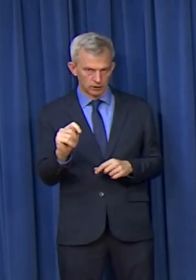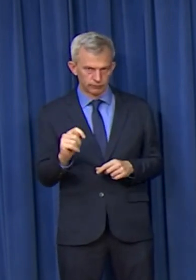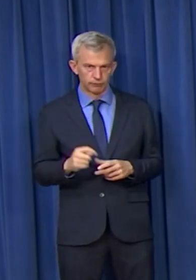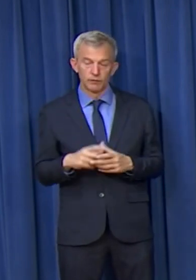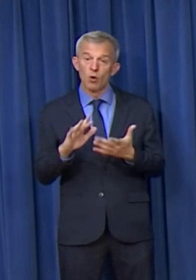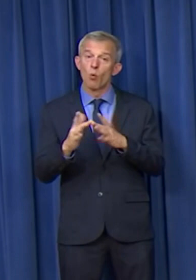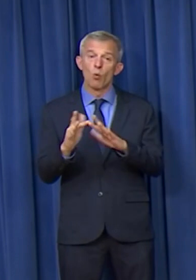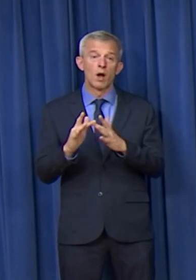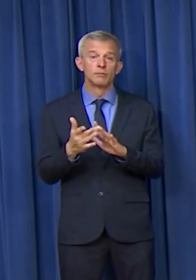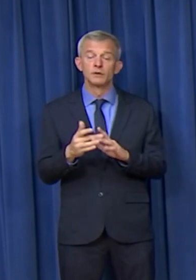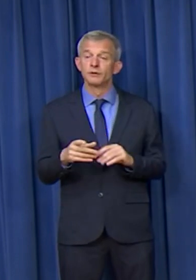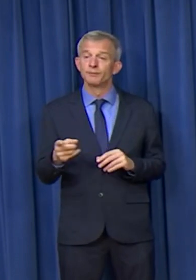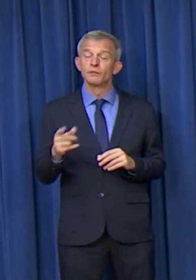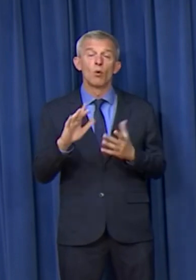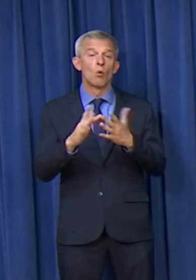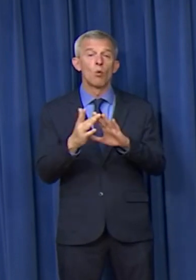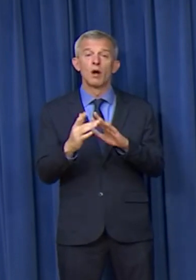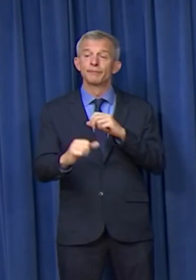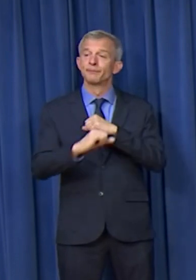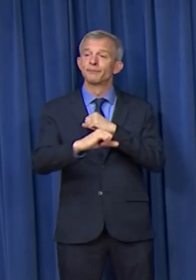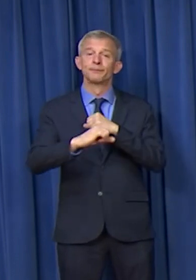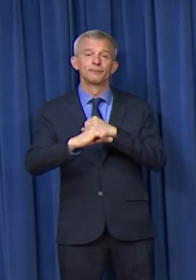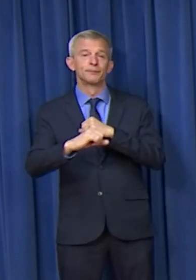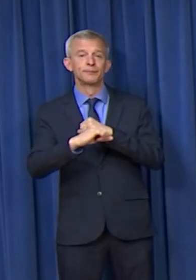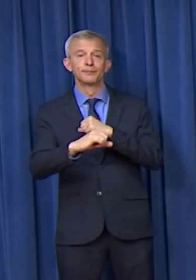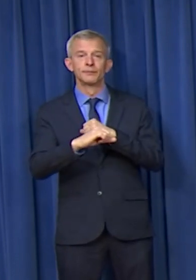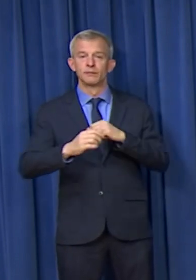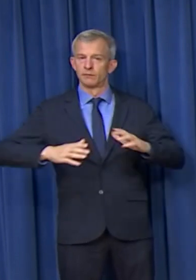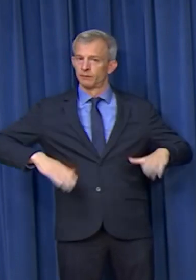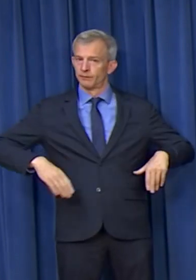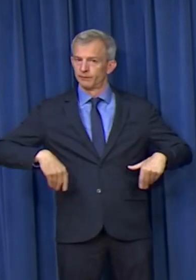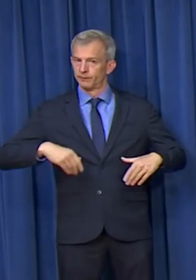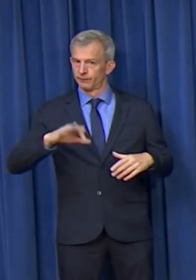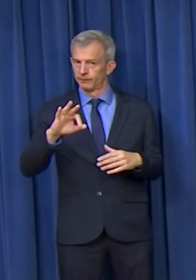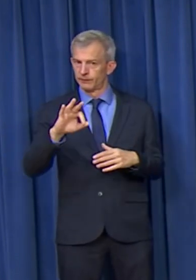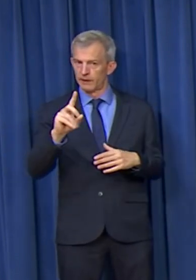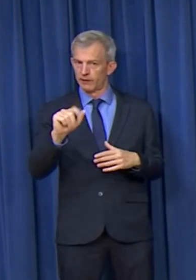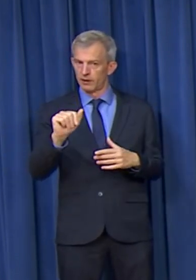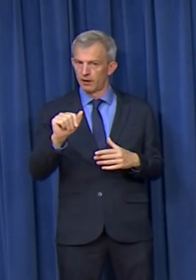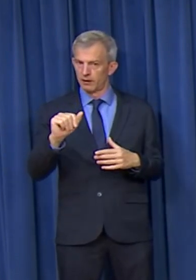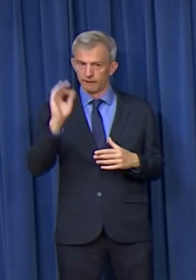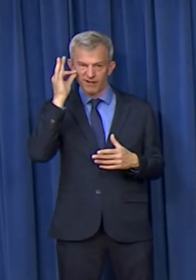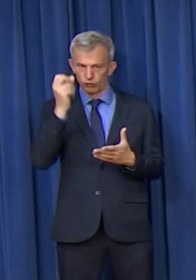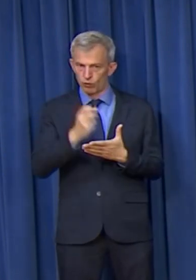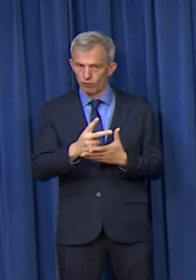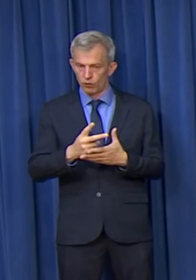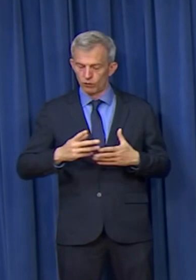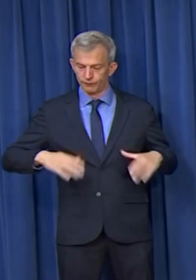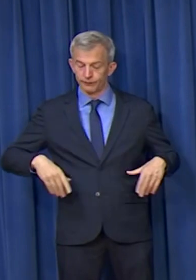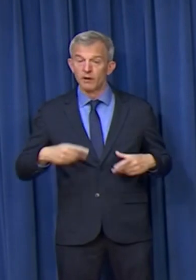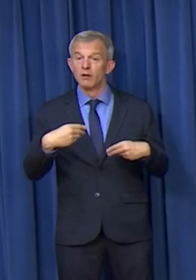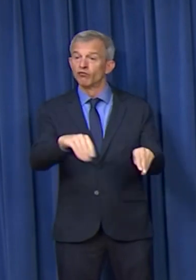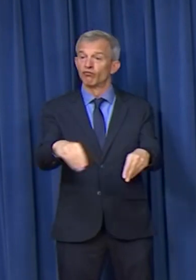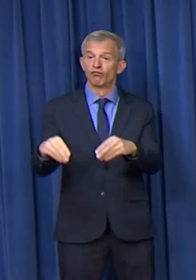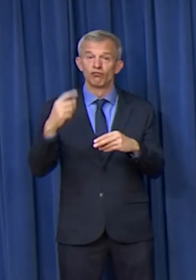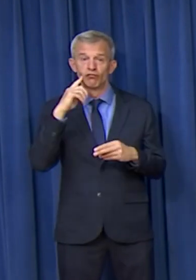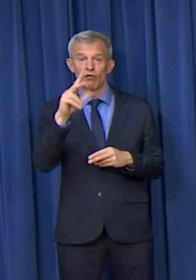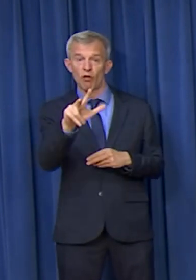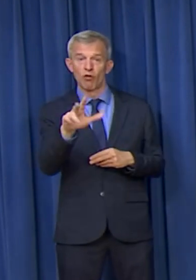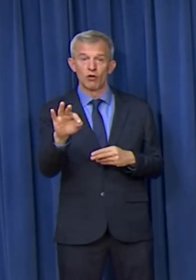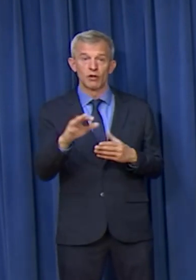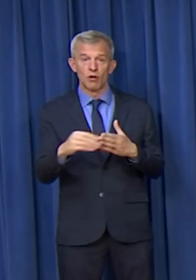The website advertised these non-FDA approved test kits for $39. Yet the defendants